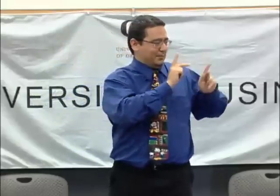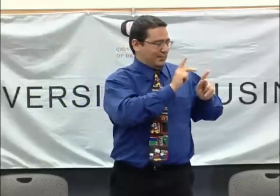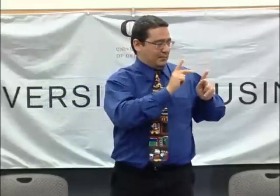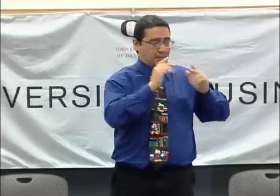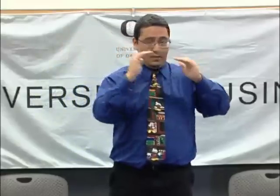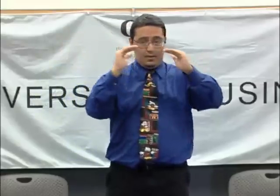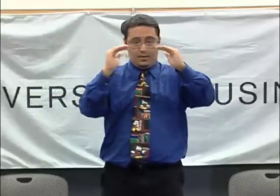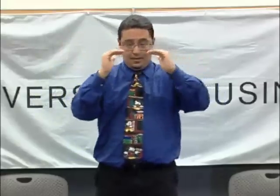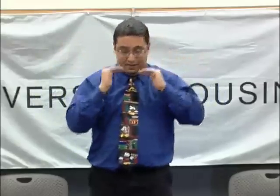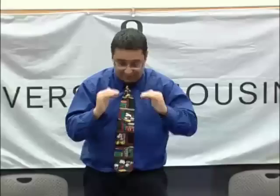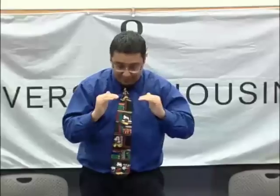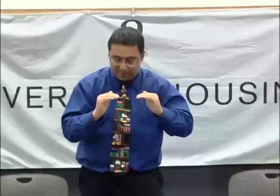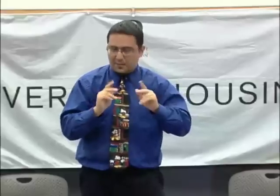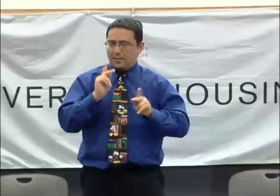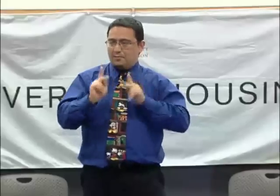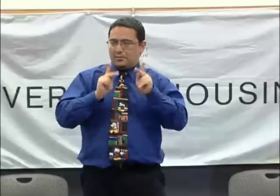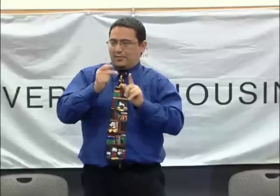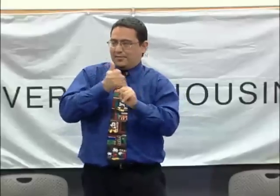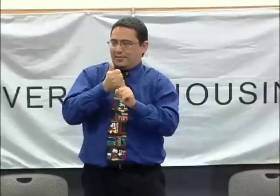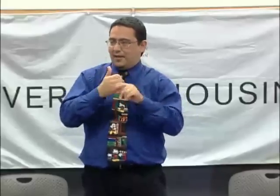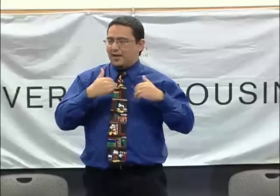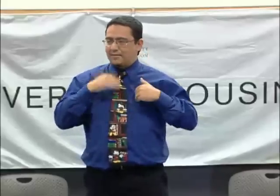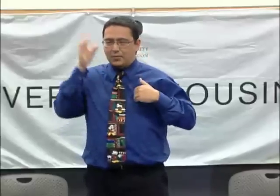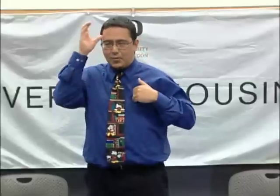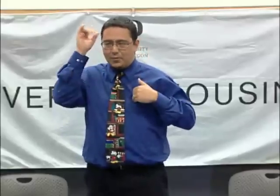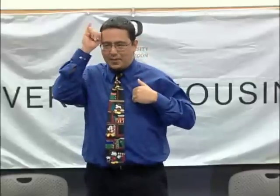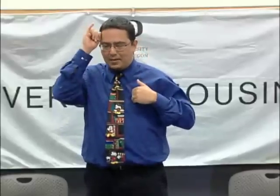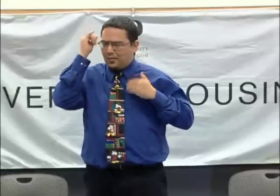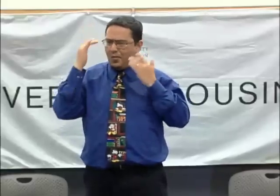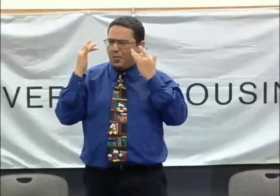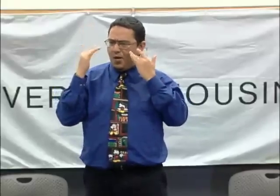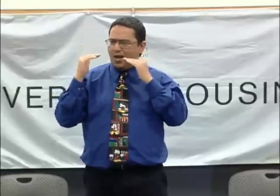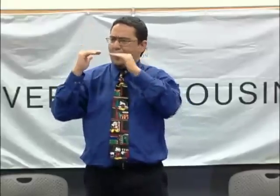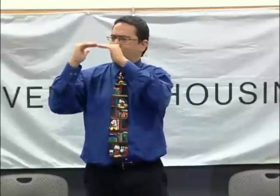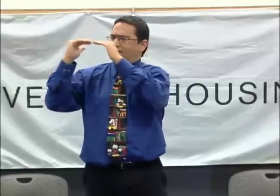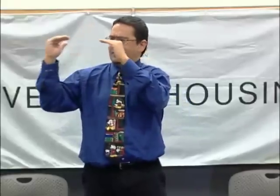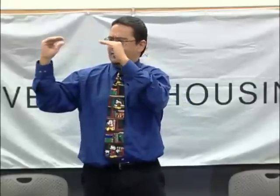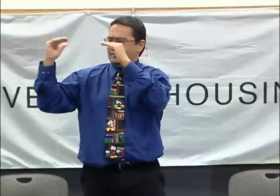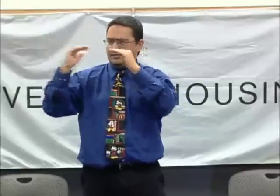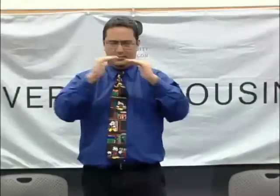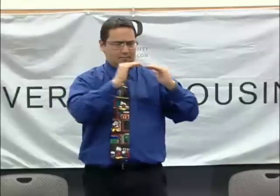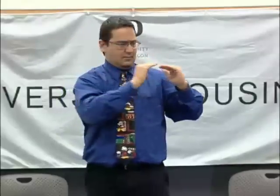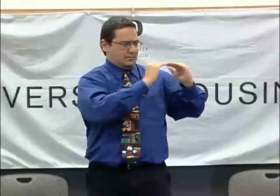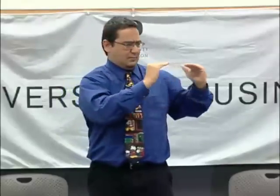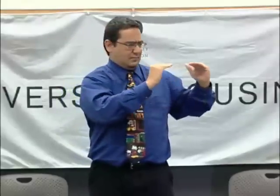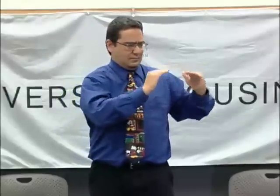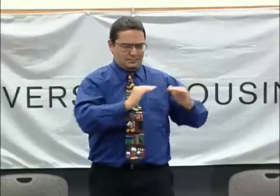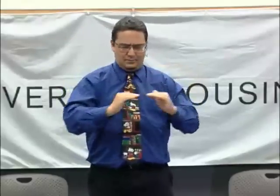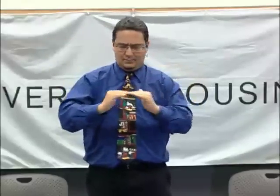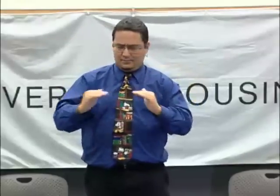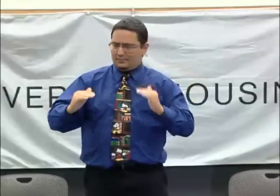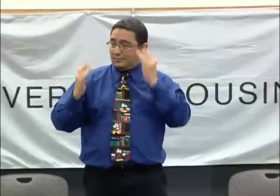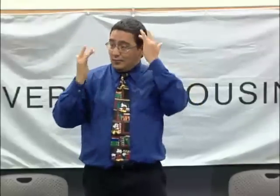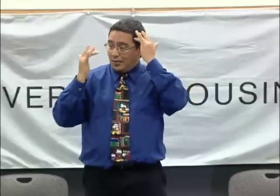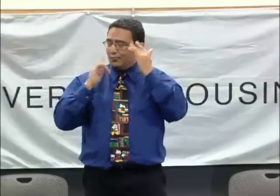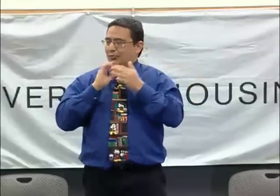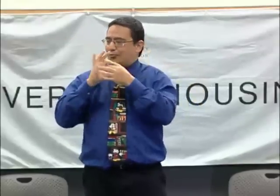deaf people. And the third level, we'll talk about the cochlear implant. Now, I've chosen to do them on 3